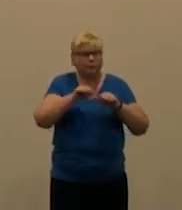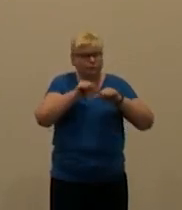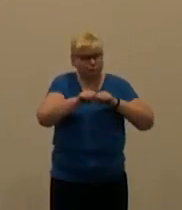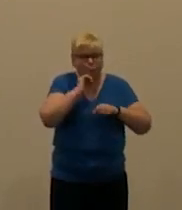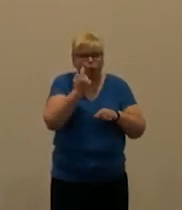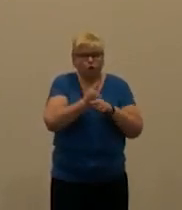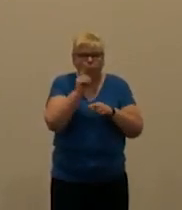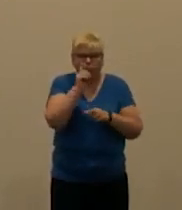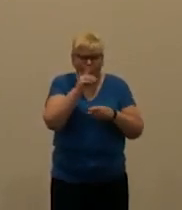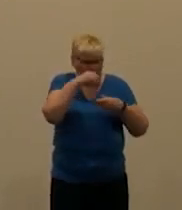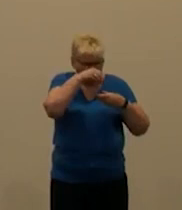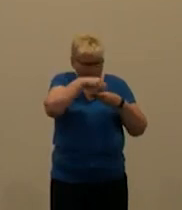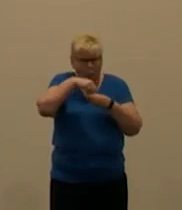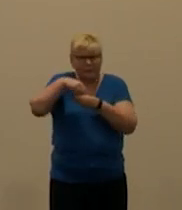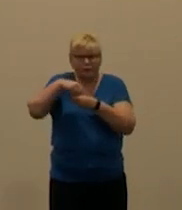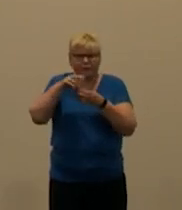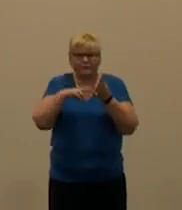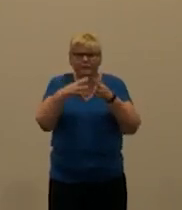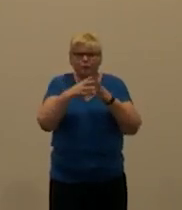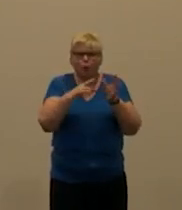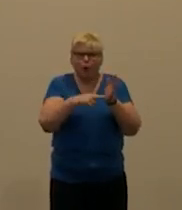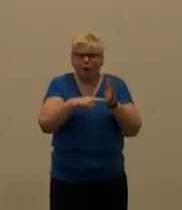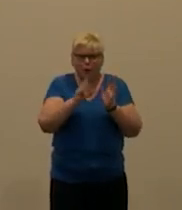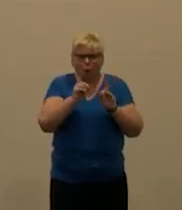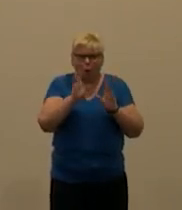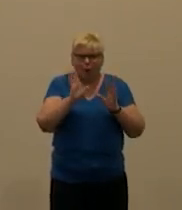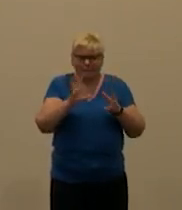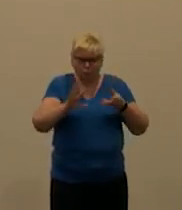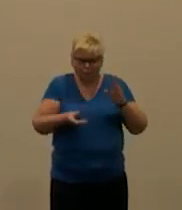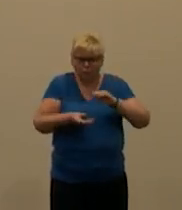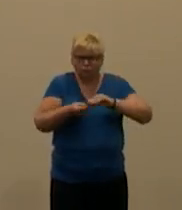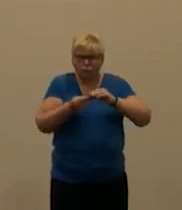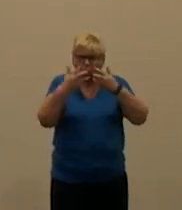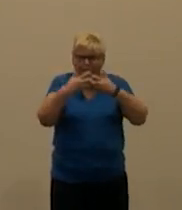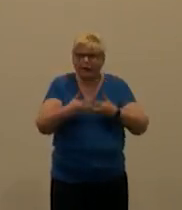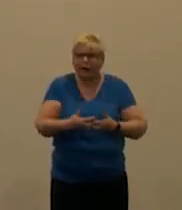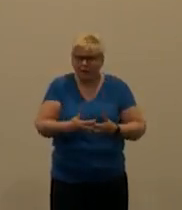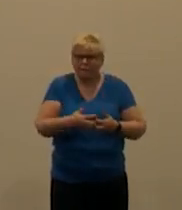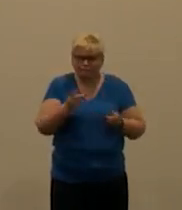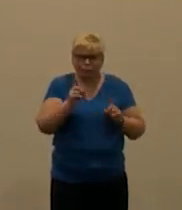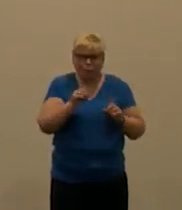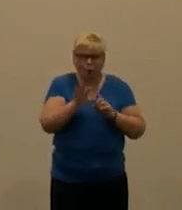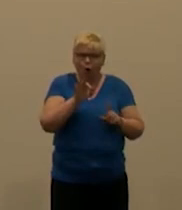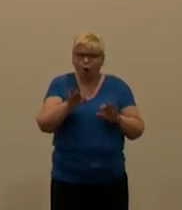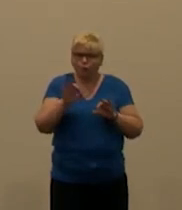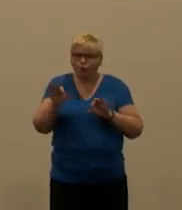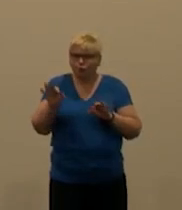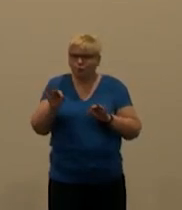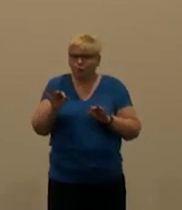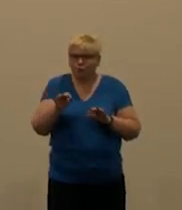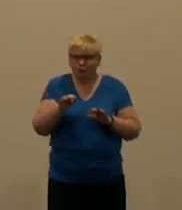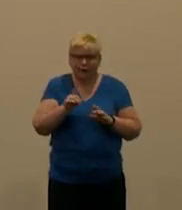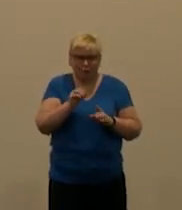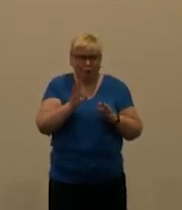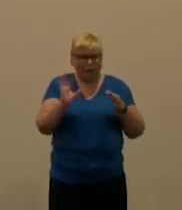the components from Virtual WAN, what you have to configure, then the options that you have for branch office and